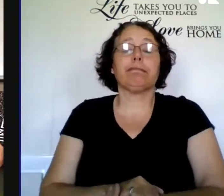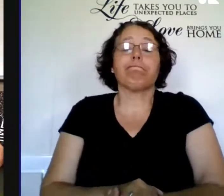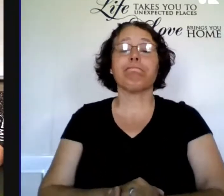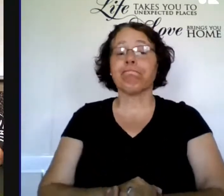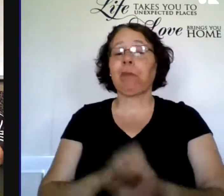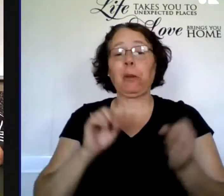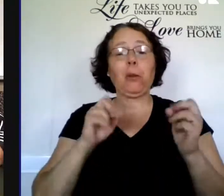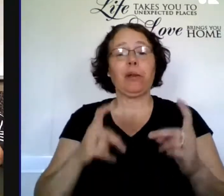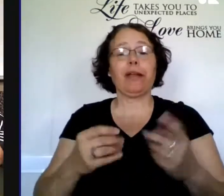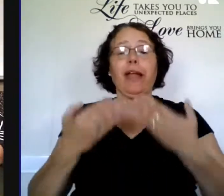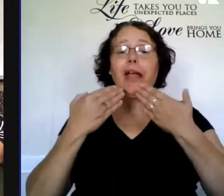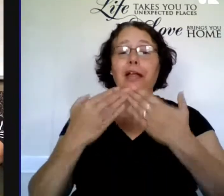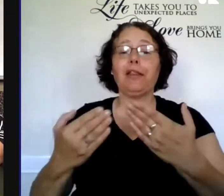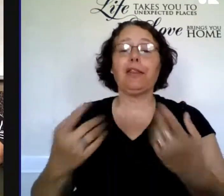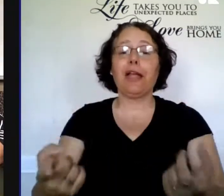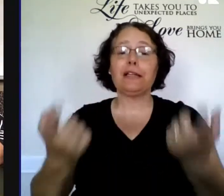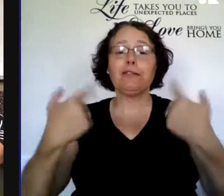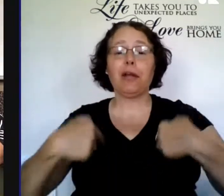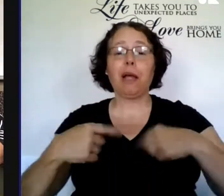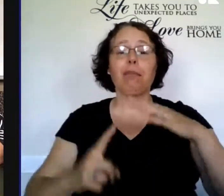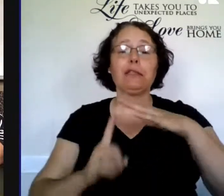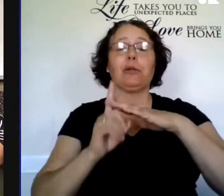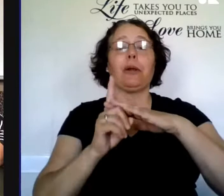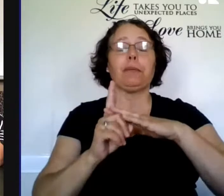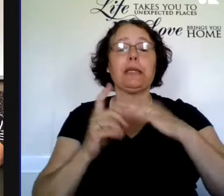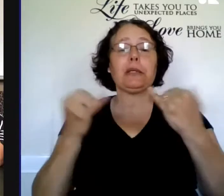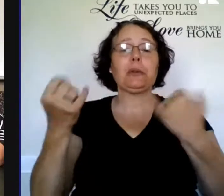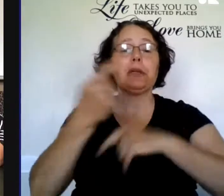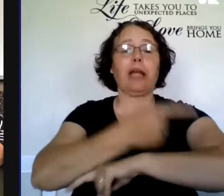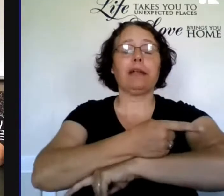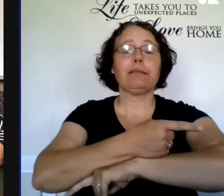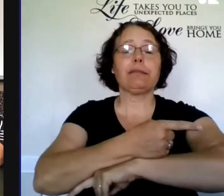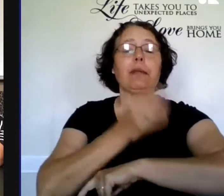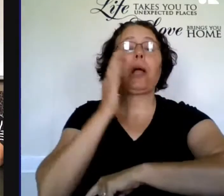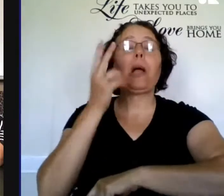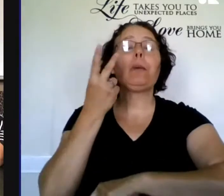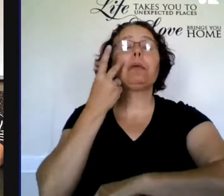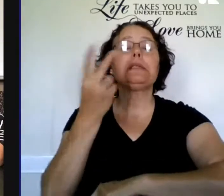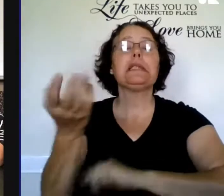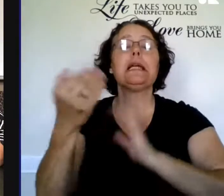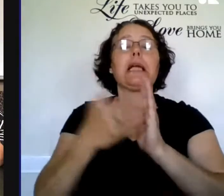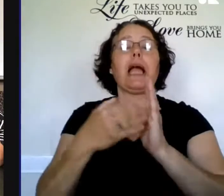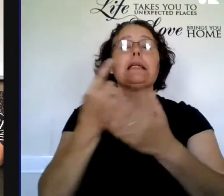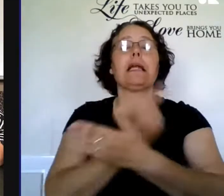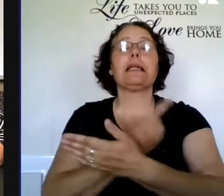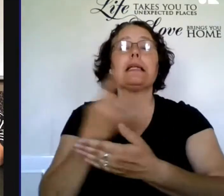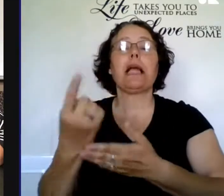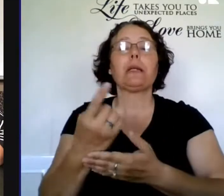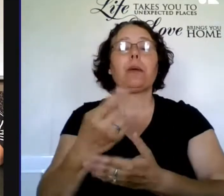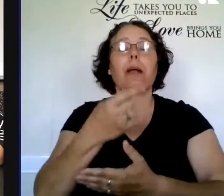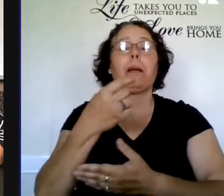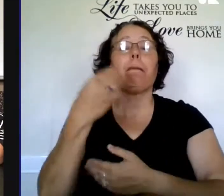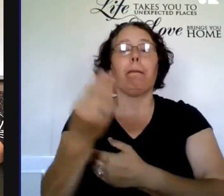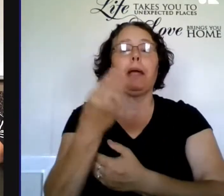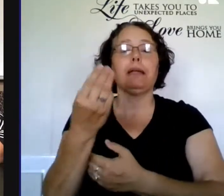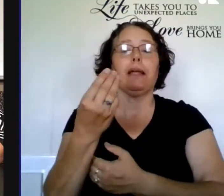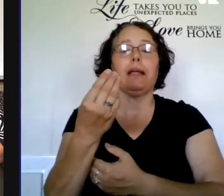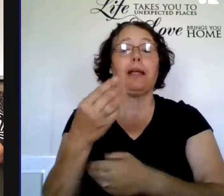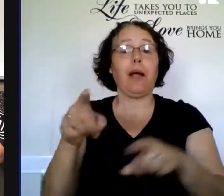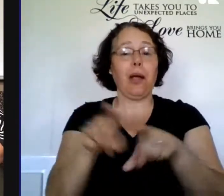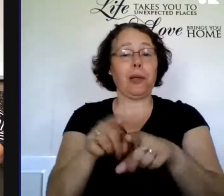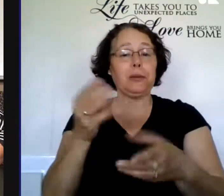coming today, everybody. I'll see you next Monday at 10 o'clock. And maybe Mrs. O will be here